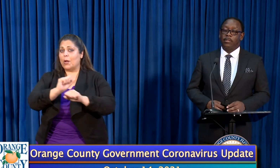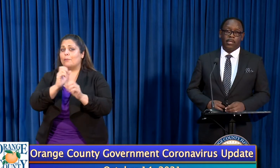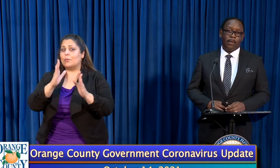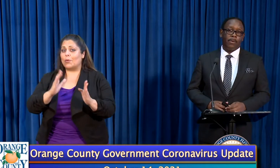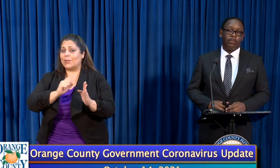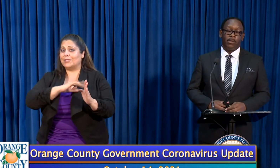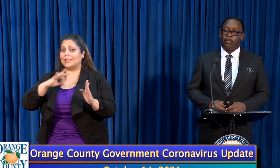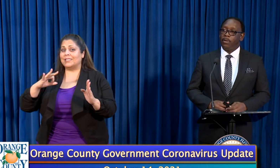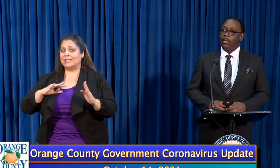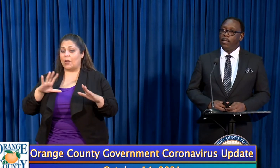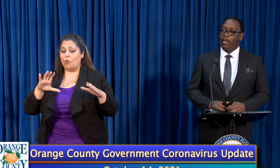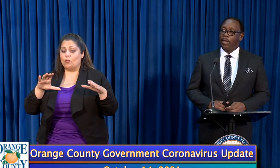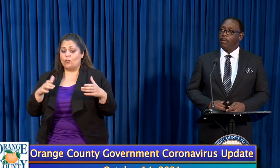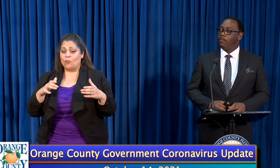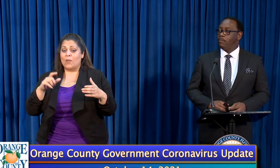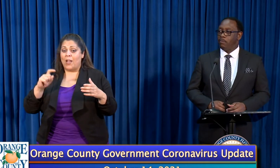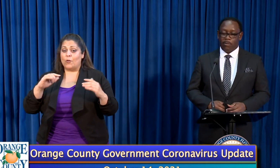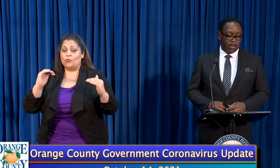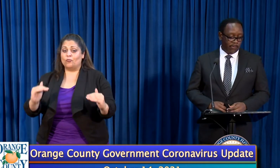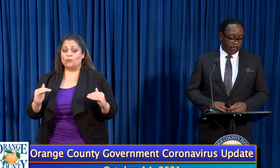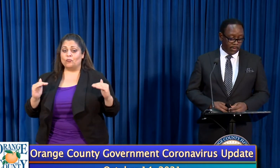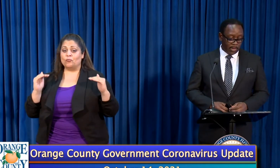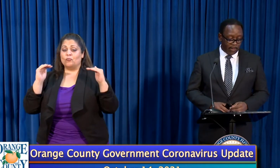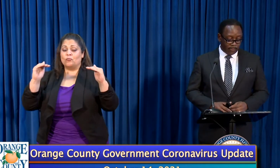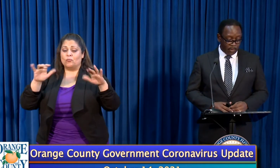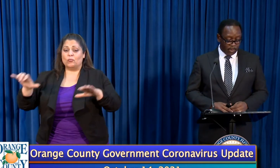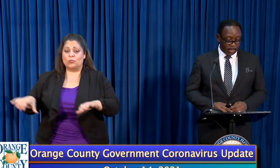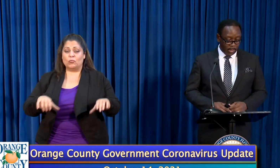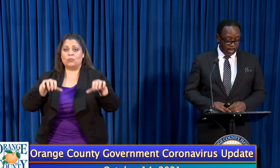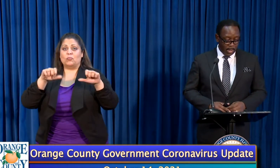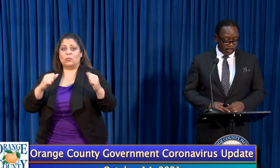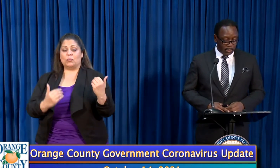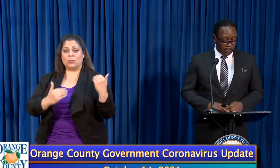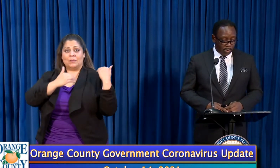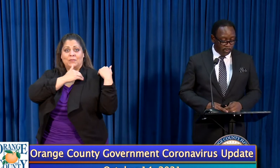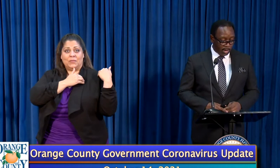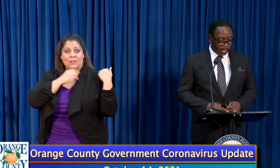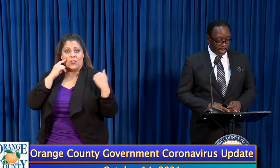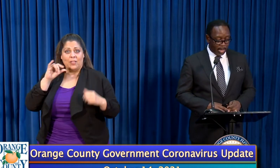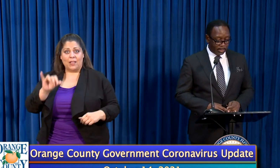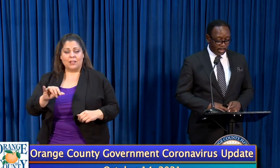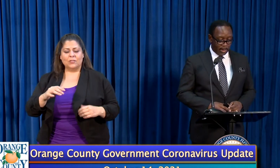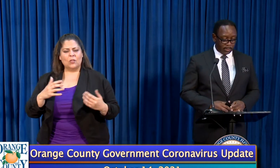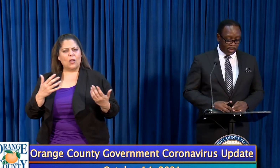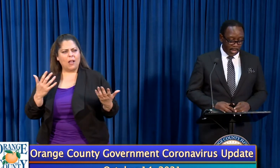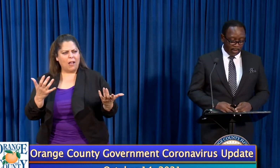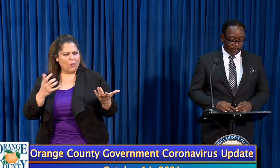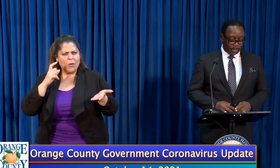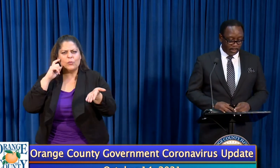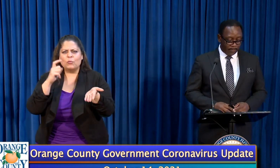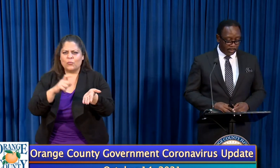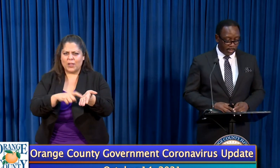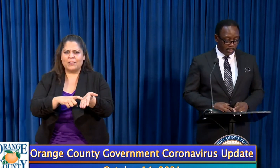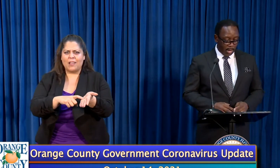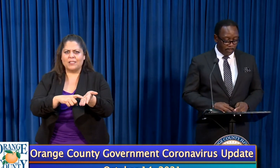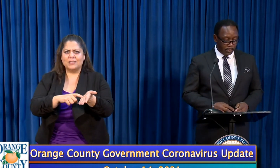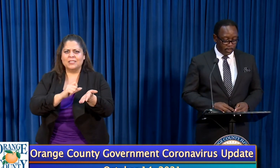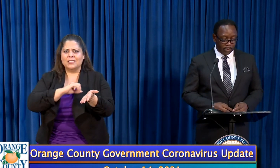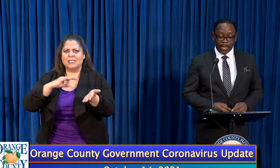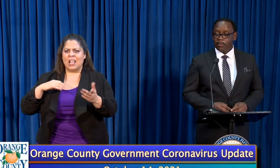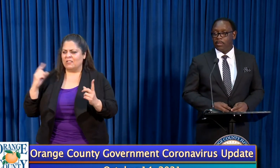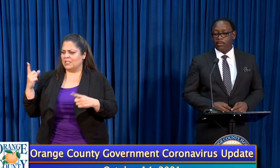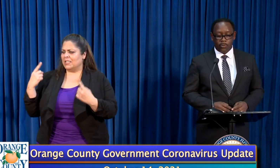had to step up to the plate and help fill that void. And so I want to recognize our staff. Since